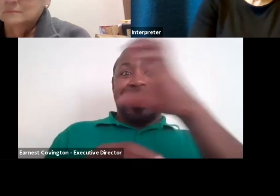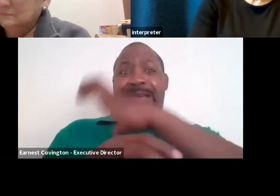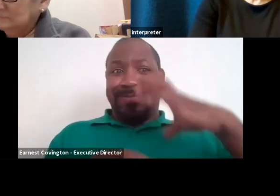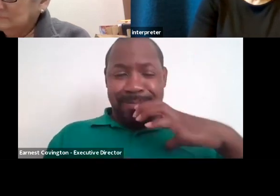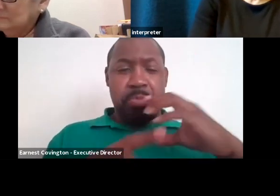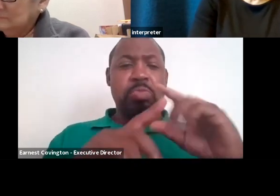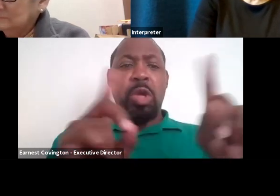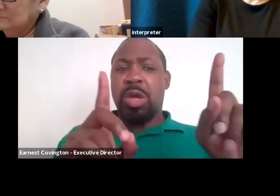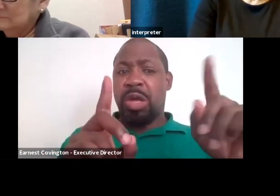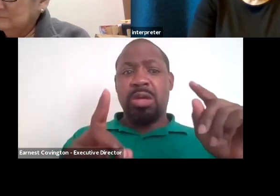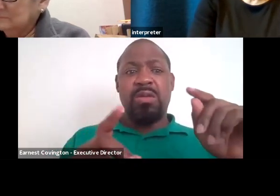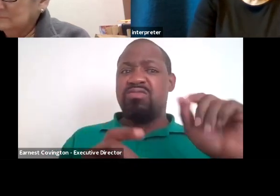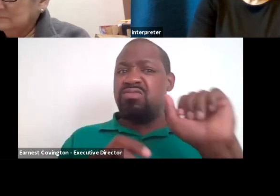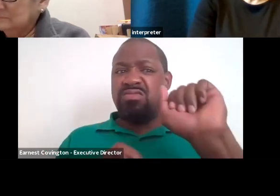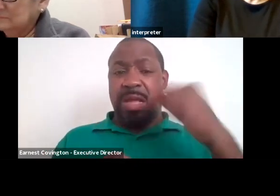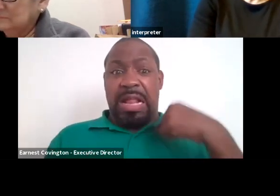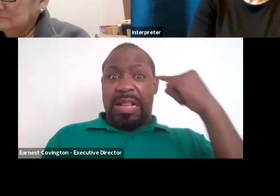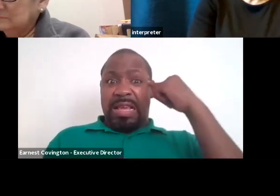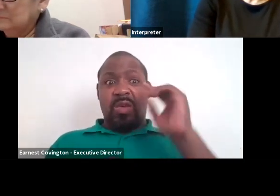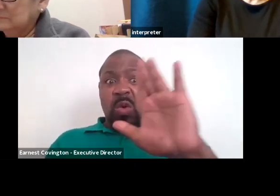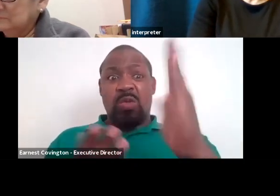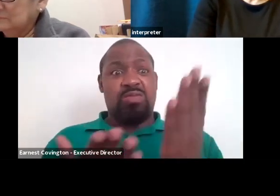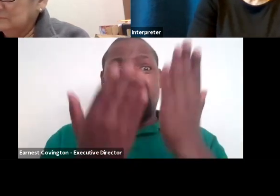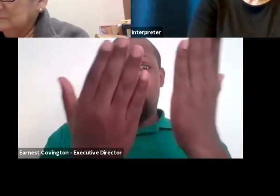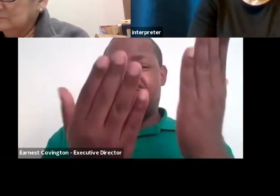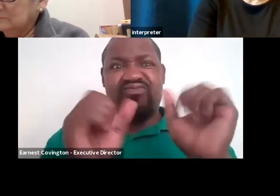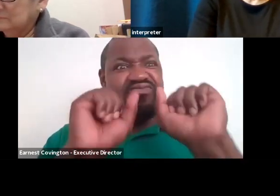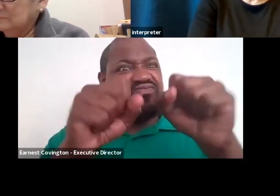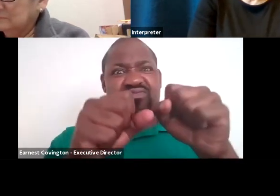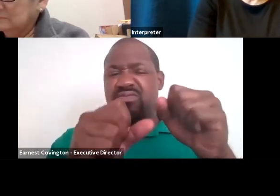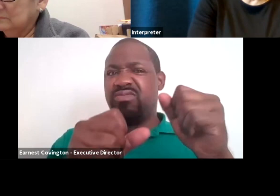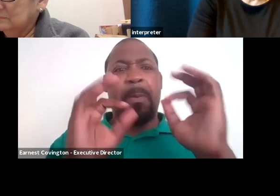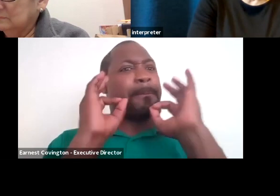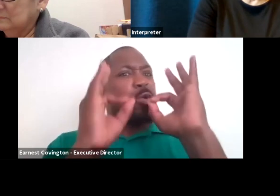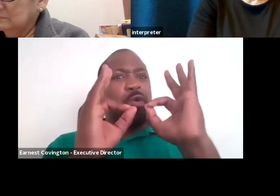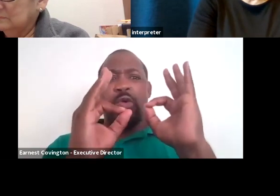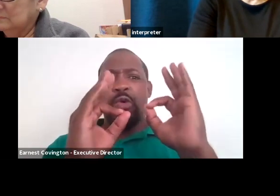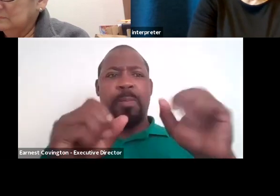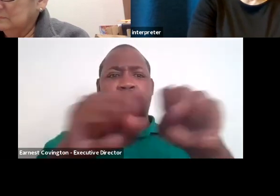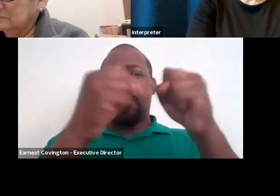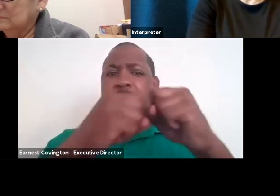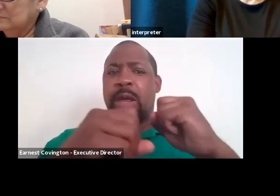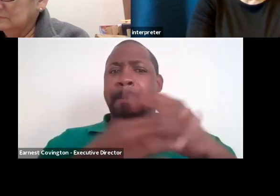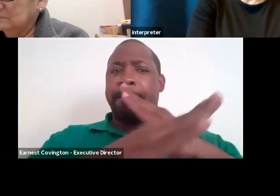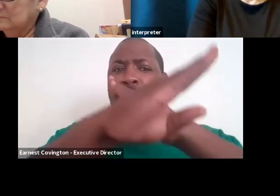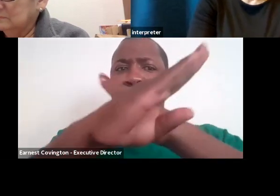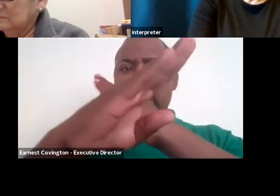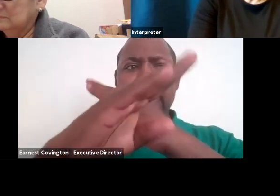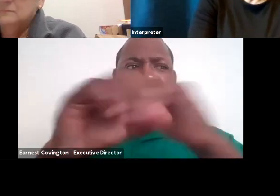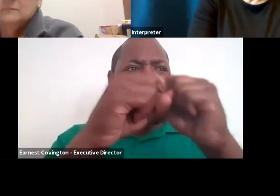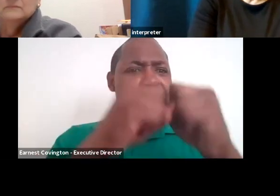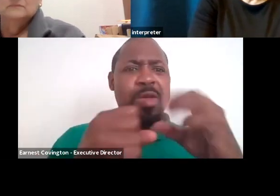Ernest is saying, I'm not officially on the committee, but I think your suggestion is